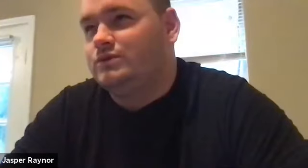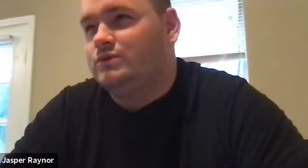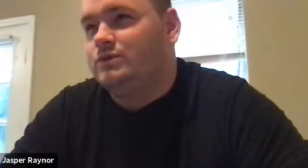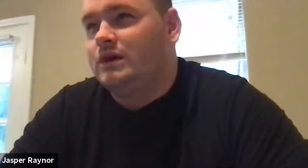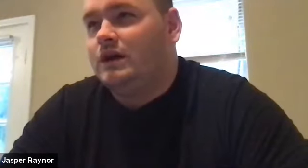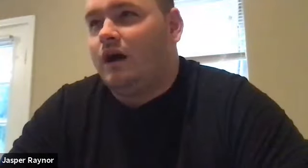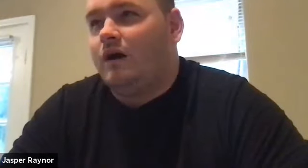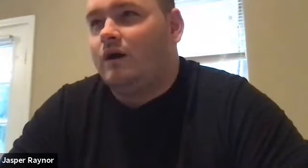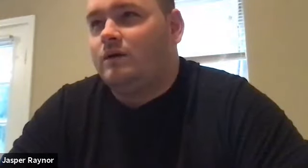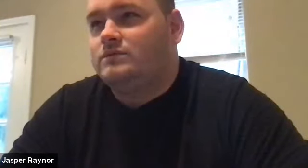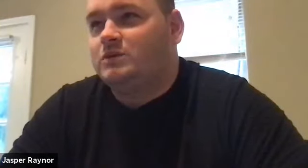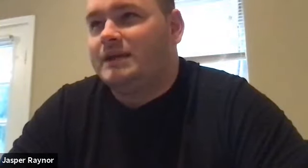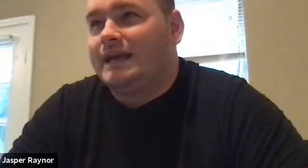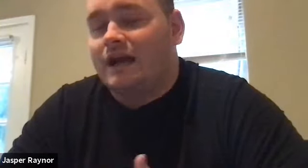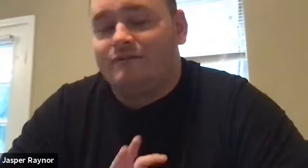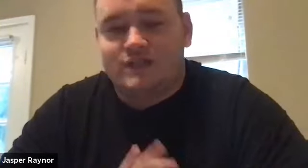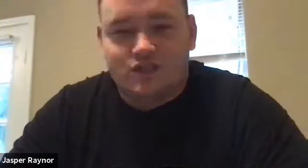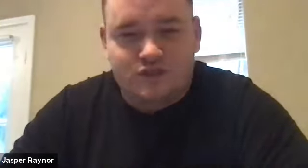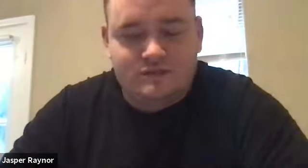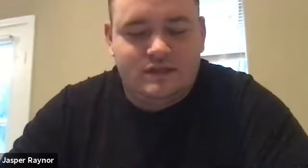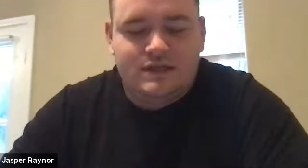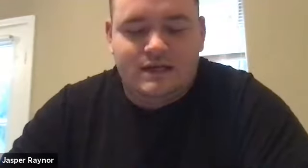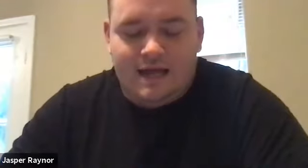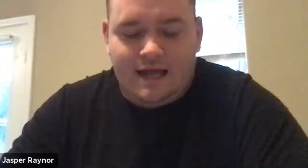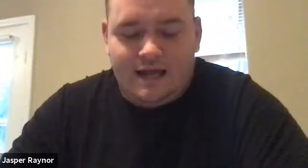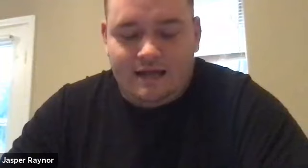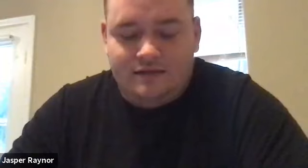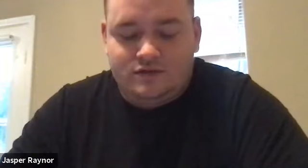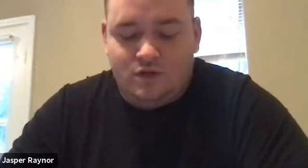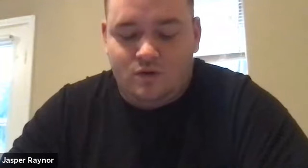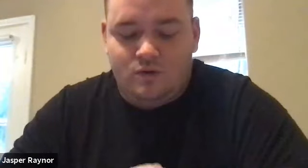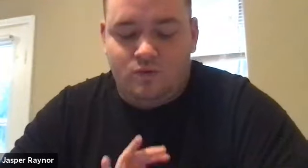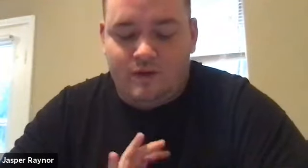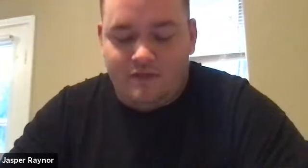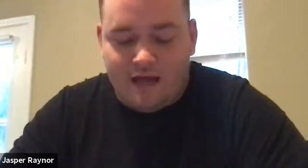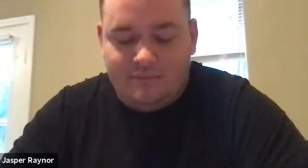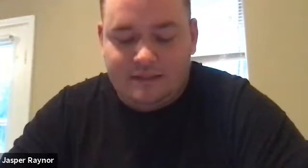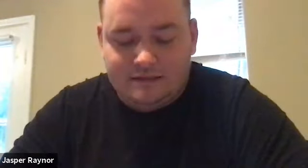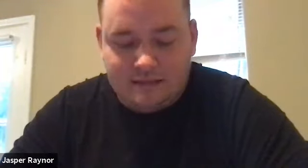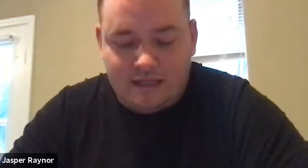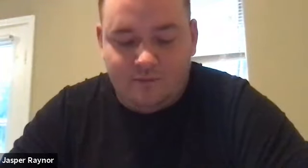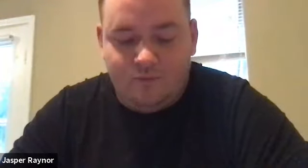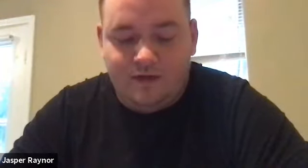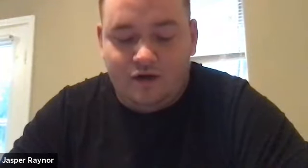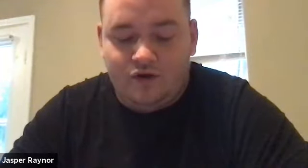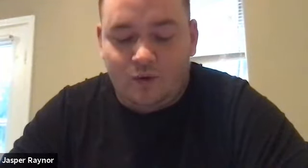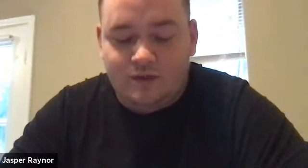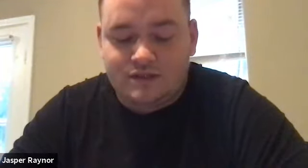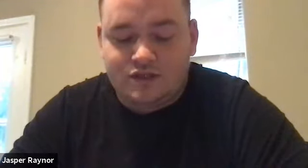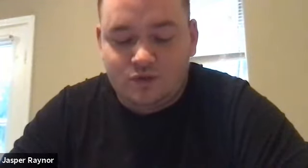to begin a conversation. And so with that being said, we are going to